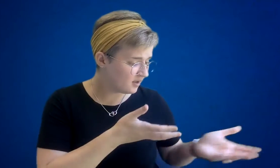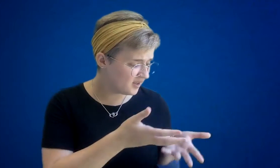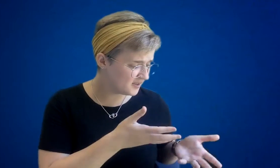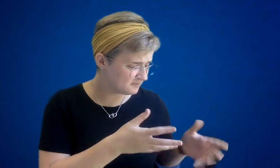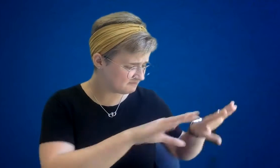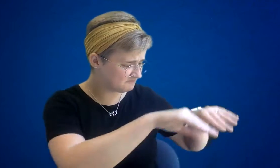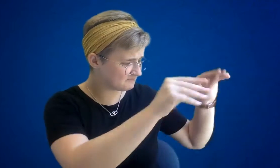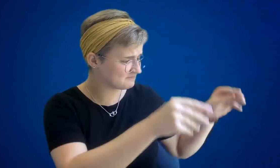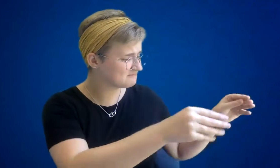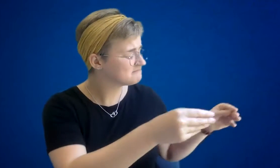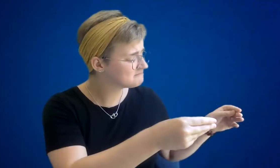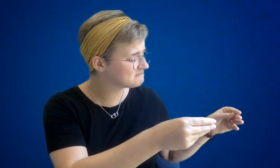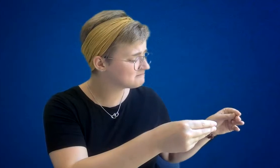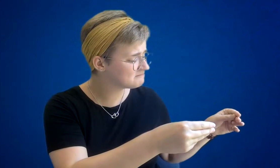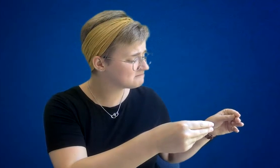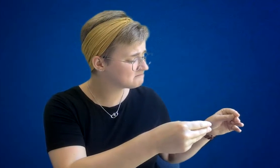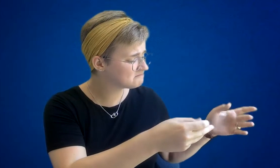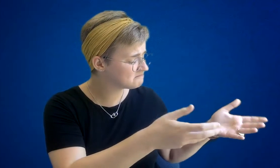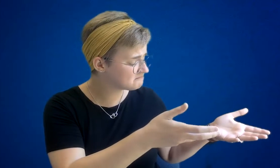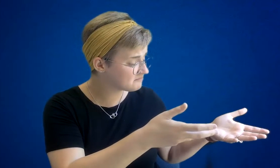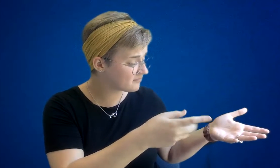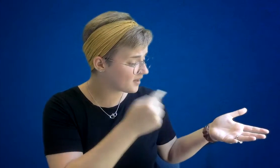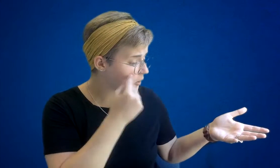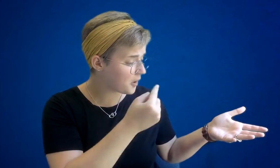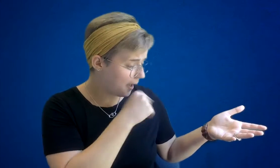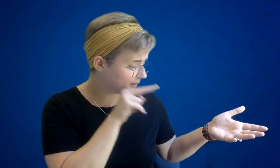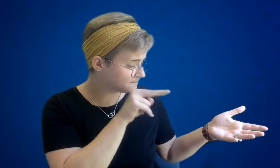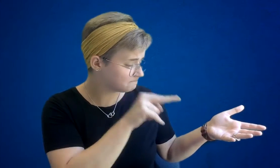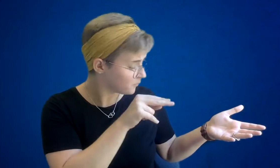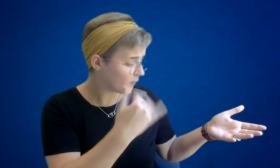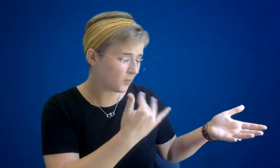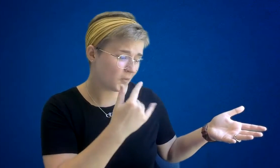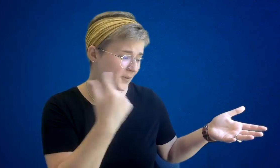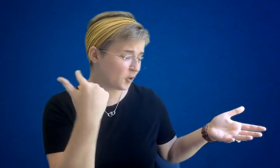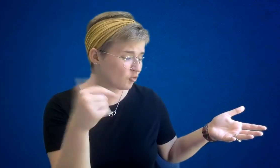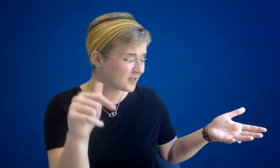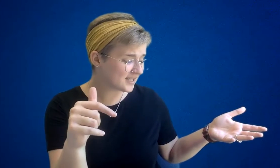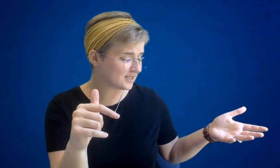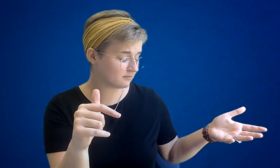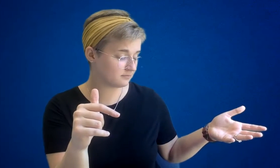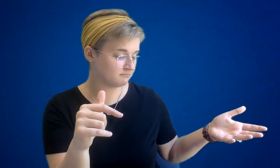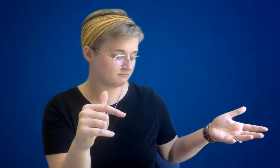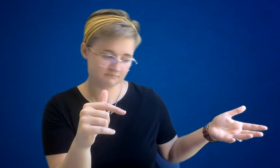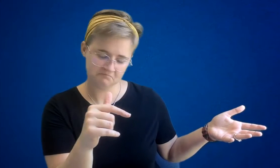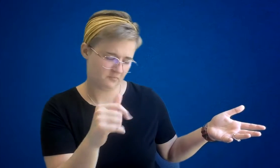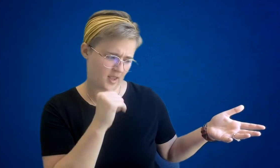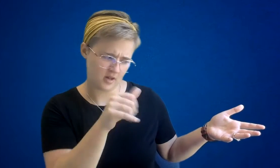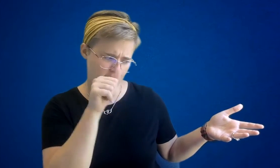into her eyes. She had the greenest eyes you've ever seen. "I won't ever give you away. Ever.